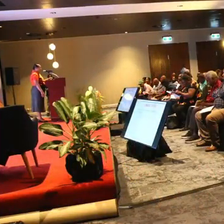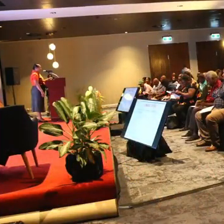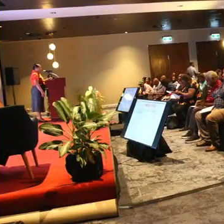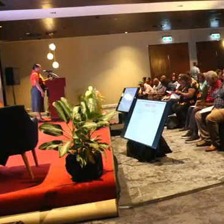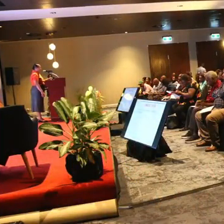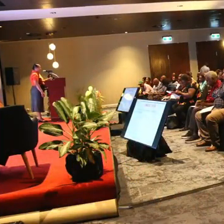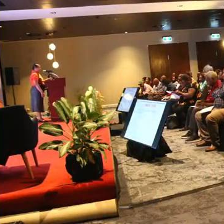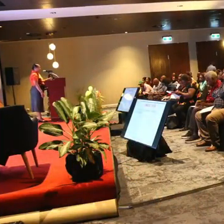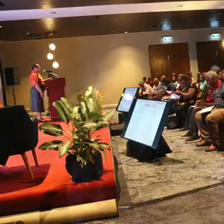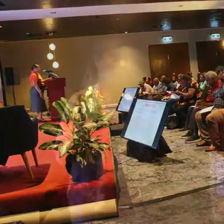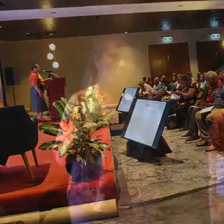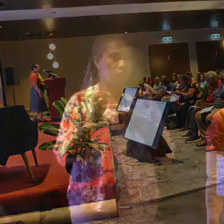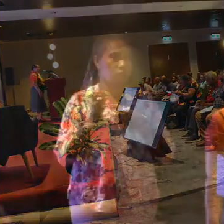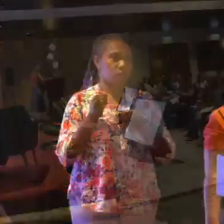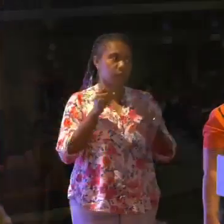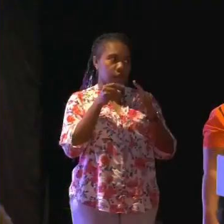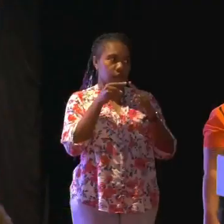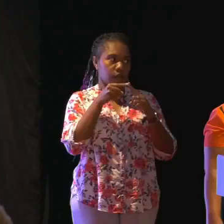Objective.